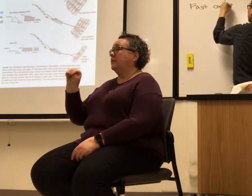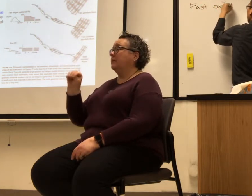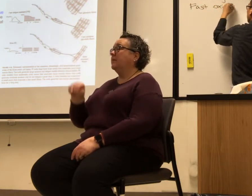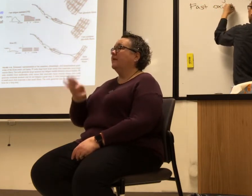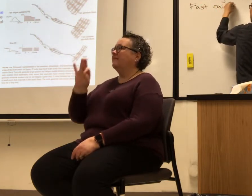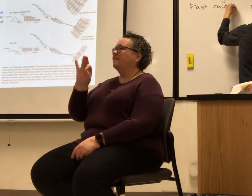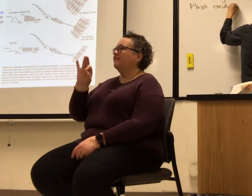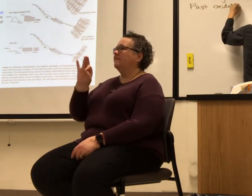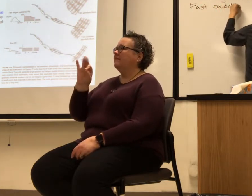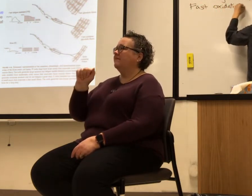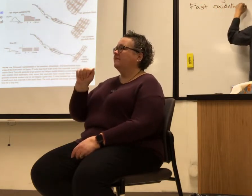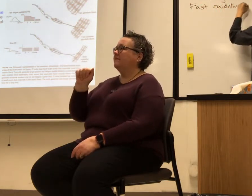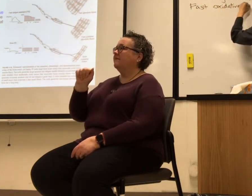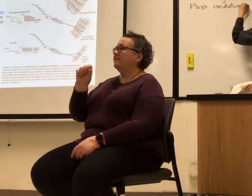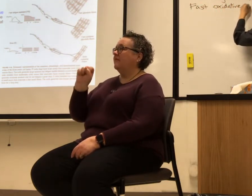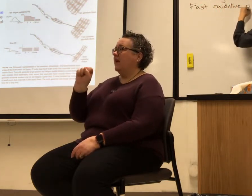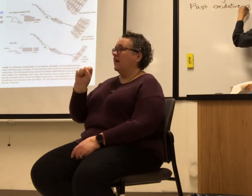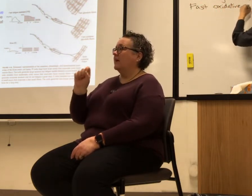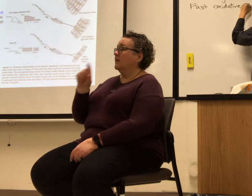Oxidative